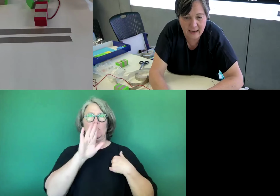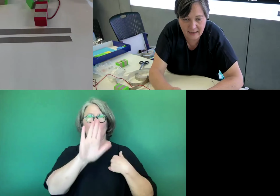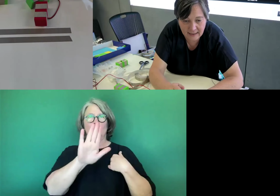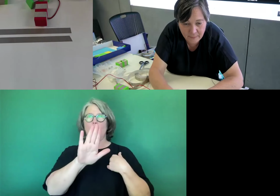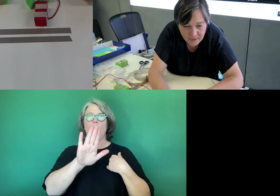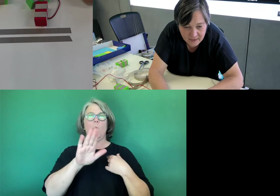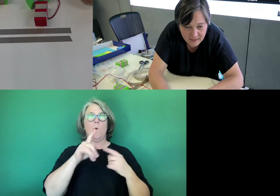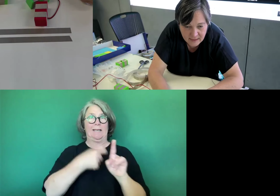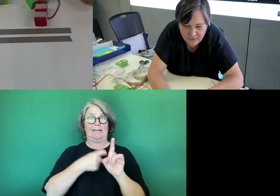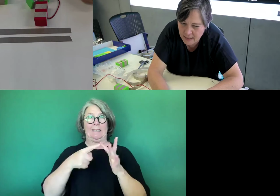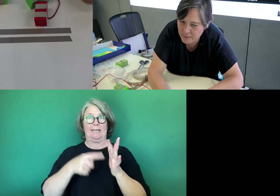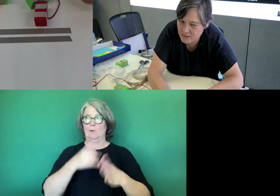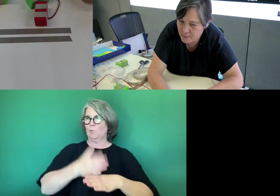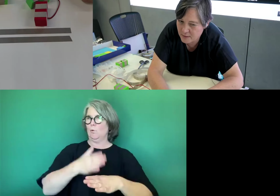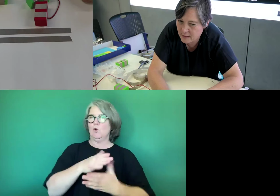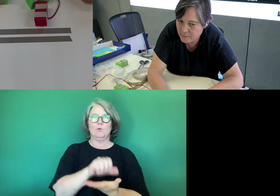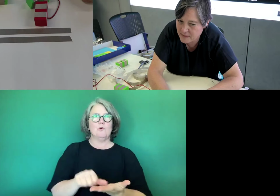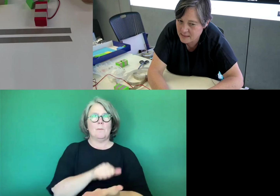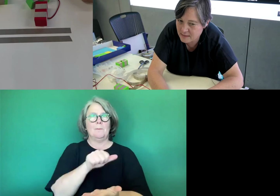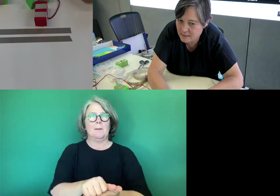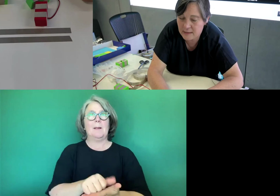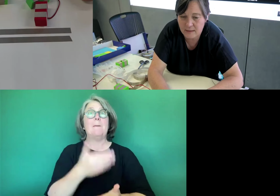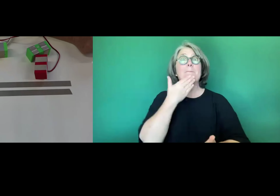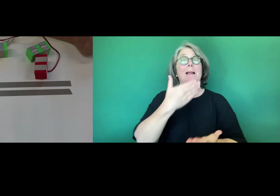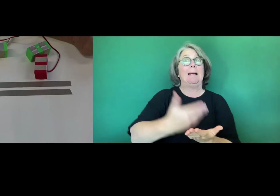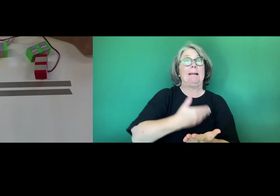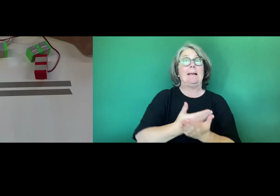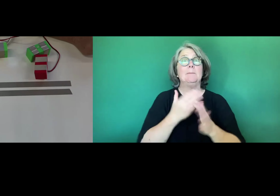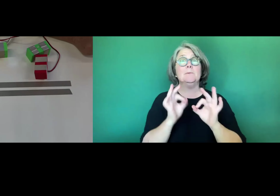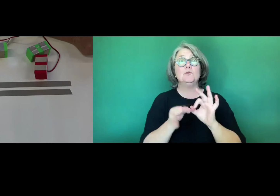Unspotlight, if you keep the interpreter up, is that?